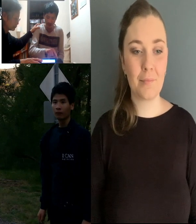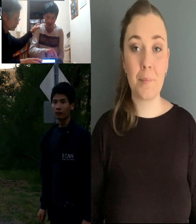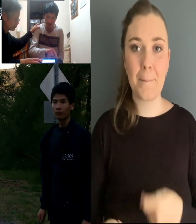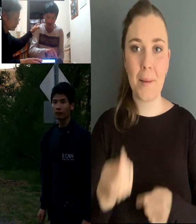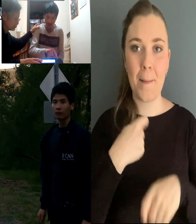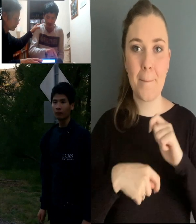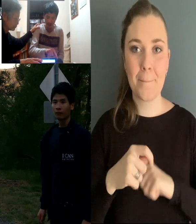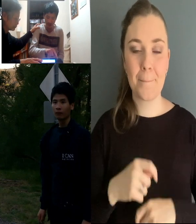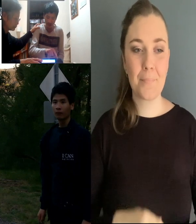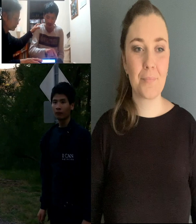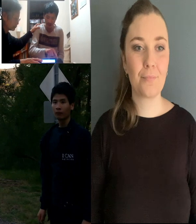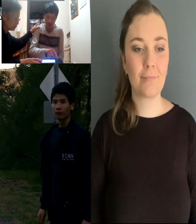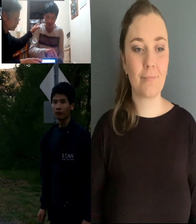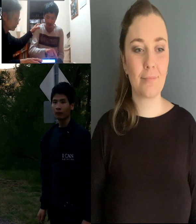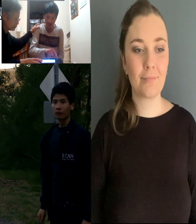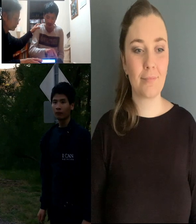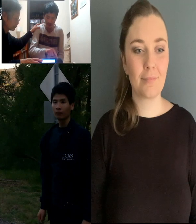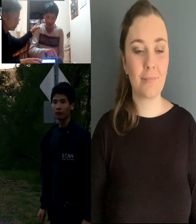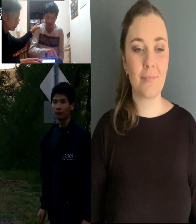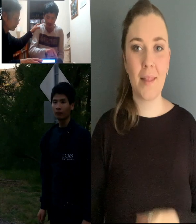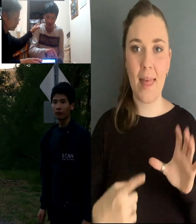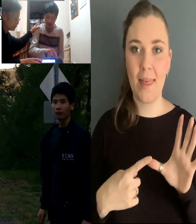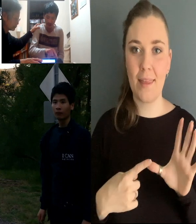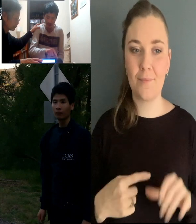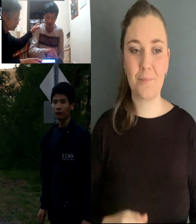become a